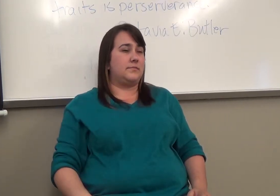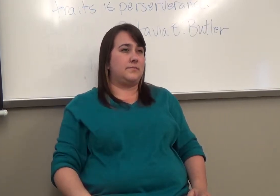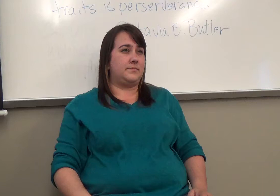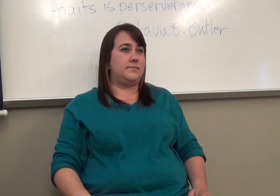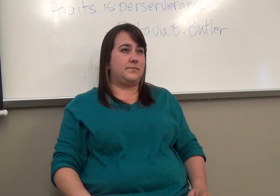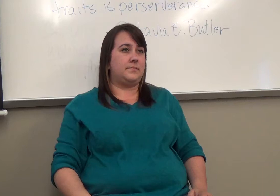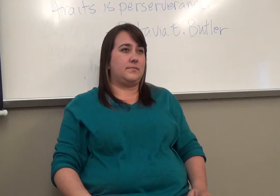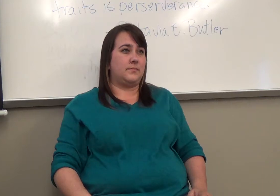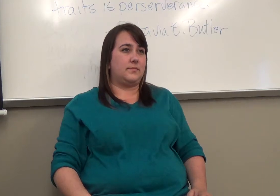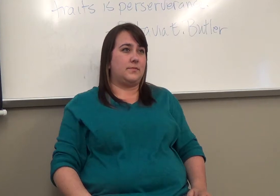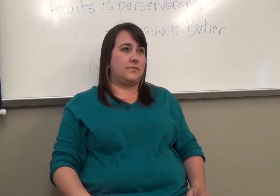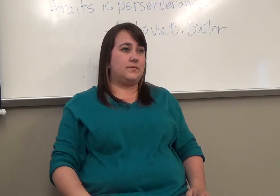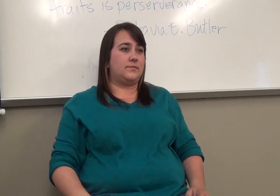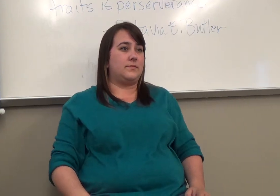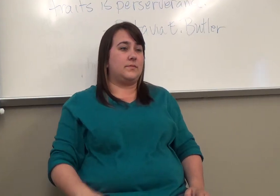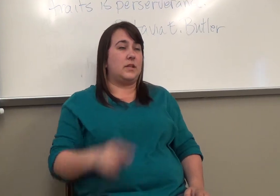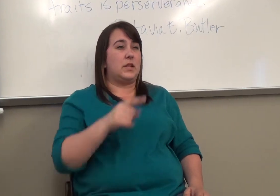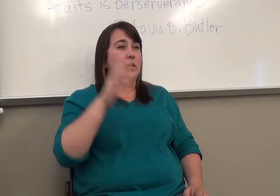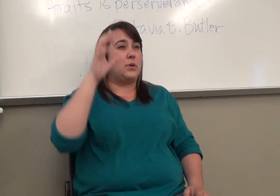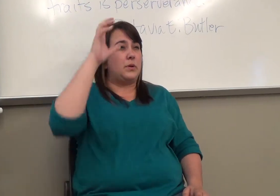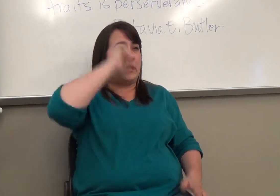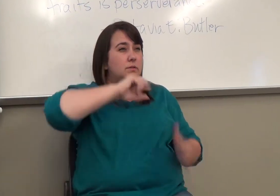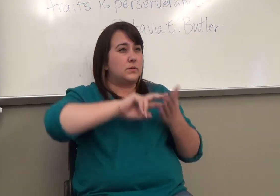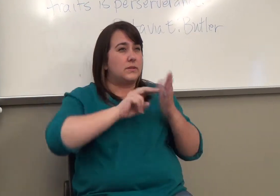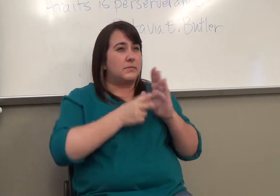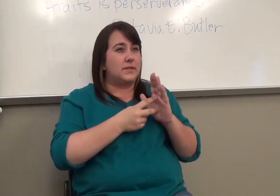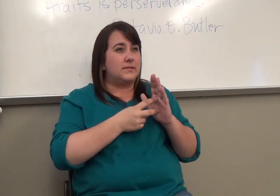Okay. Can you guess what that is?